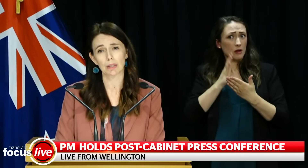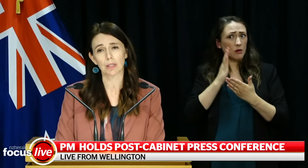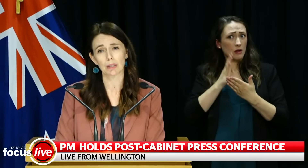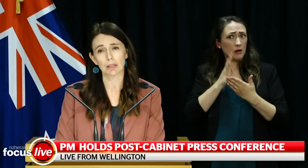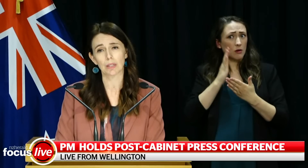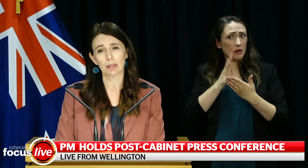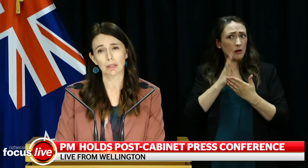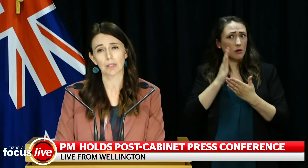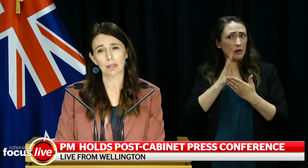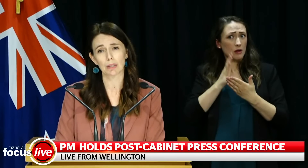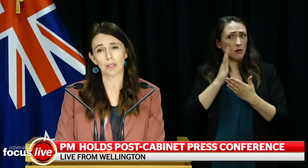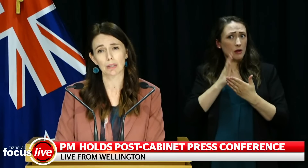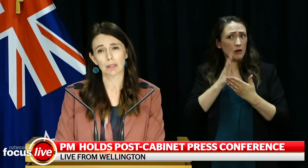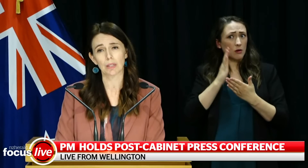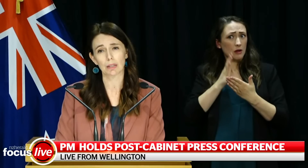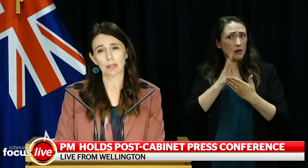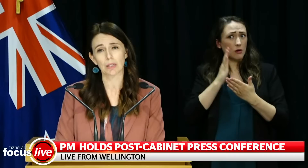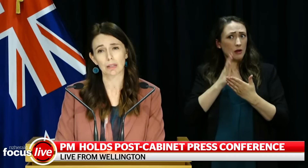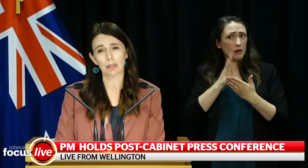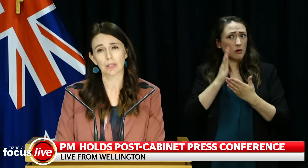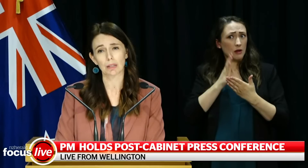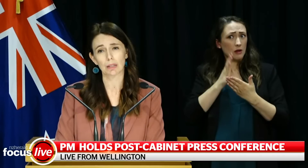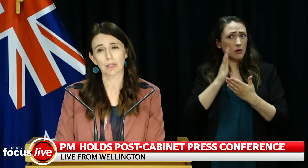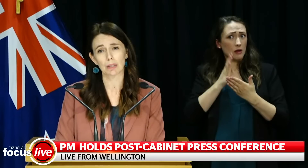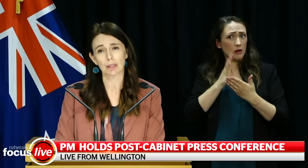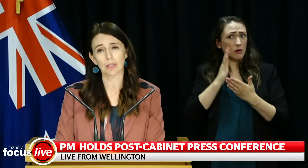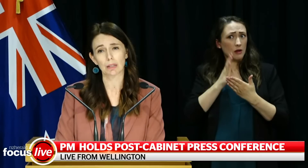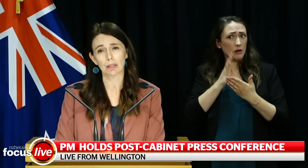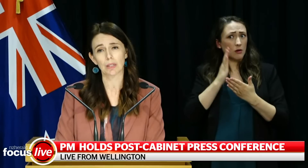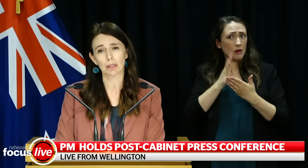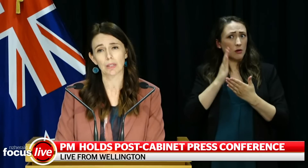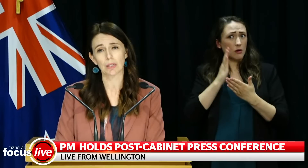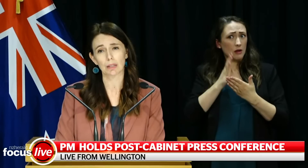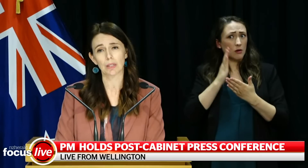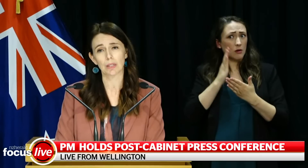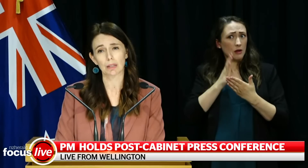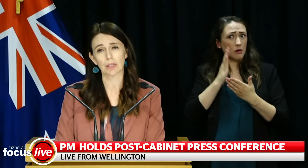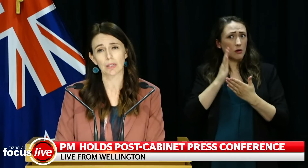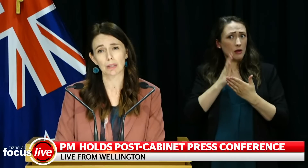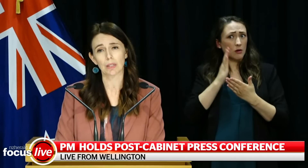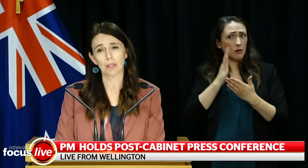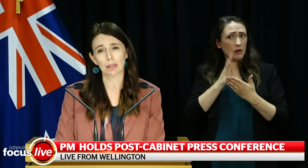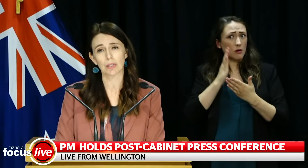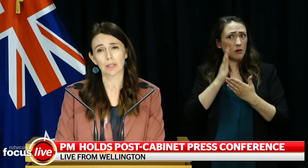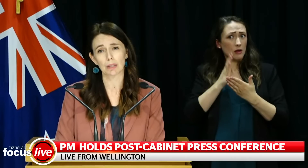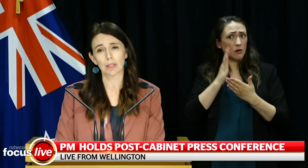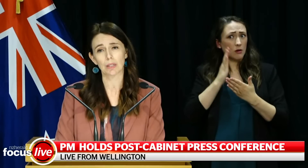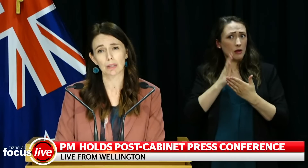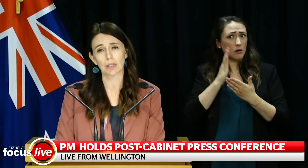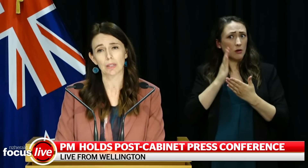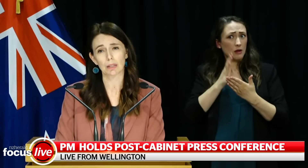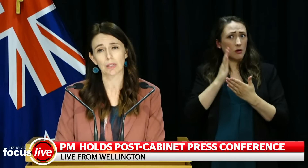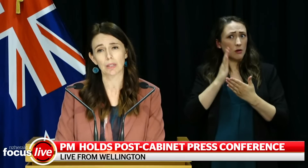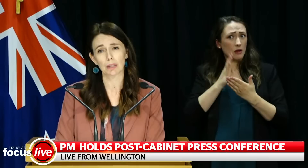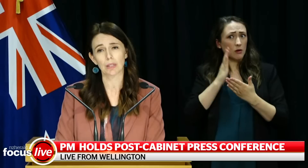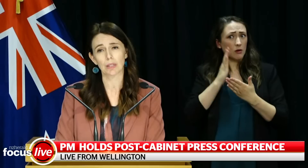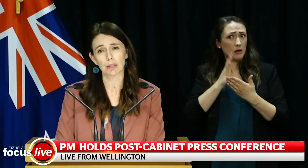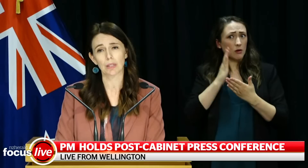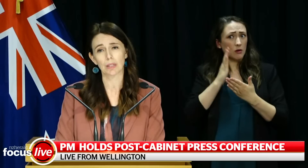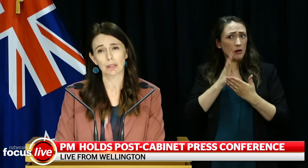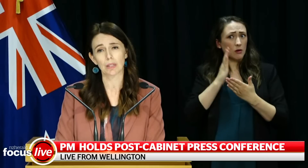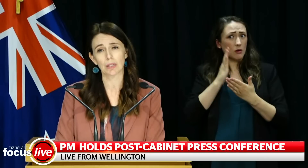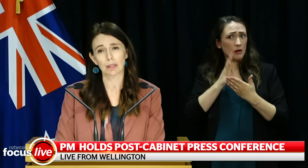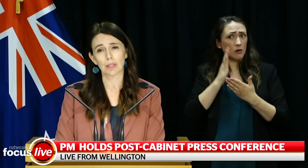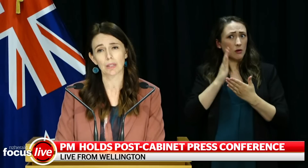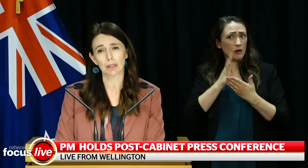So are you able to give us a bit of a timeline around the government's decision on the next COVID restrictions? Could you tell us when you're